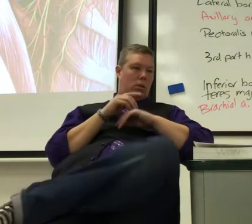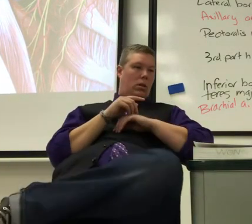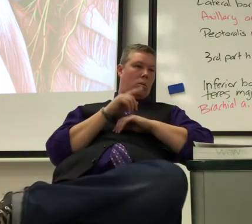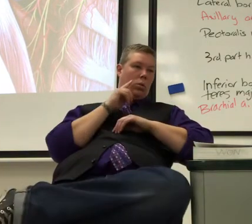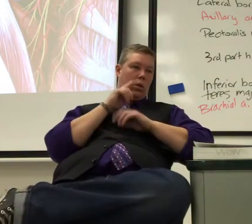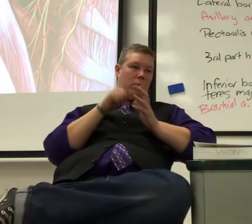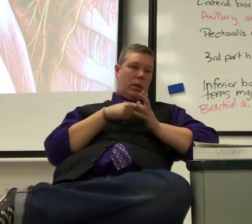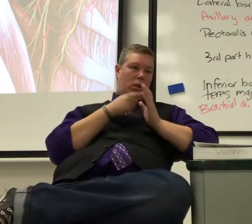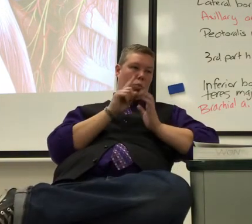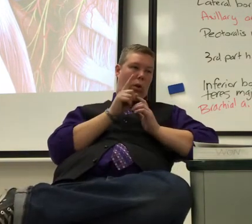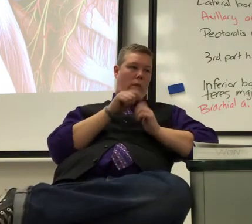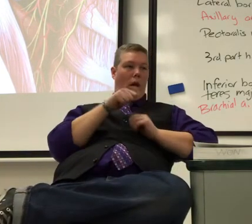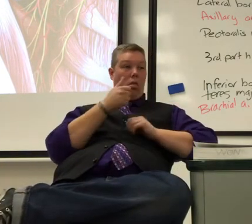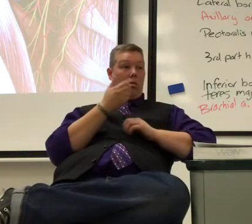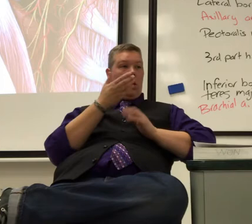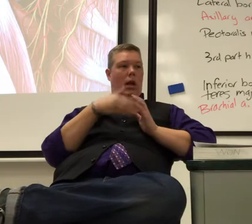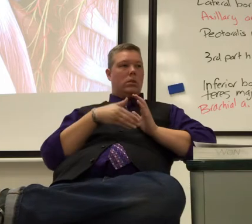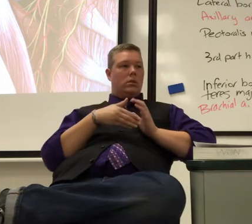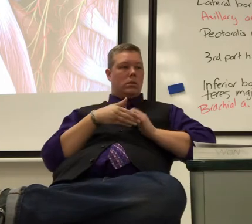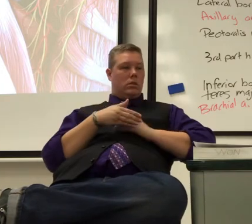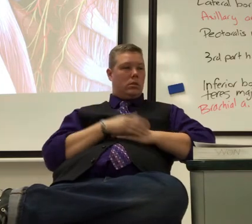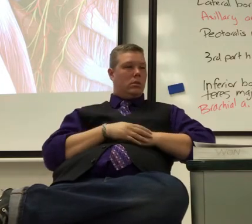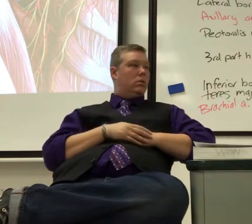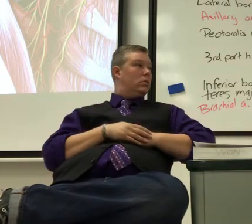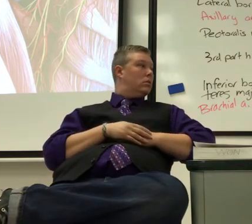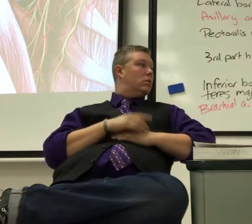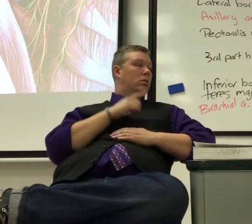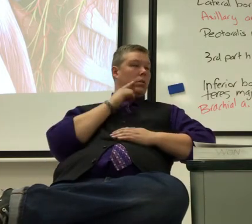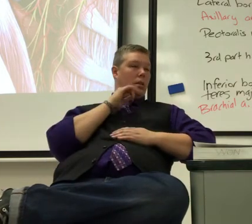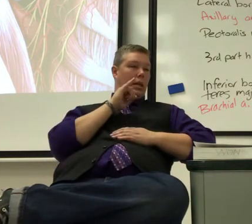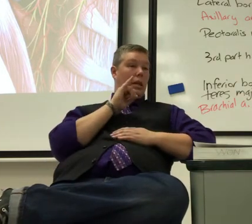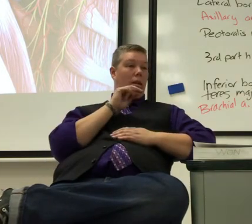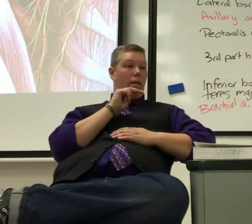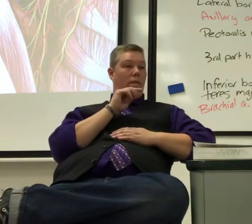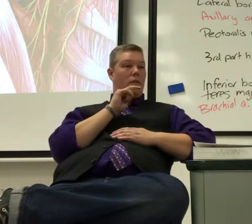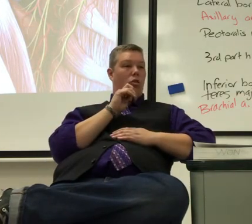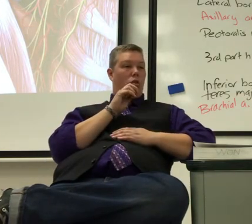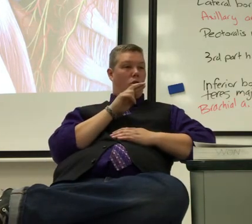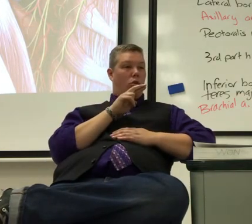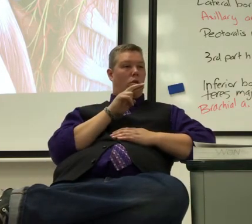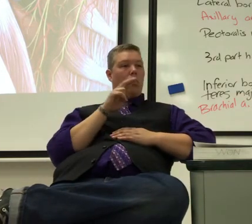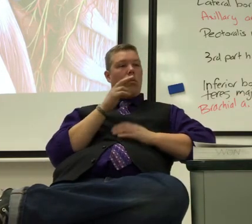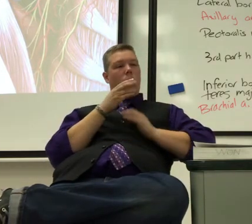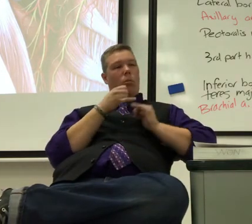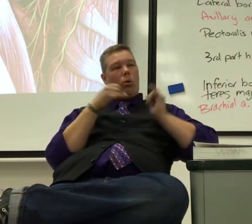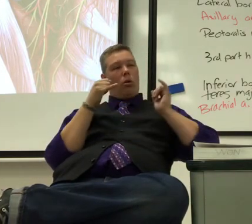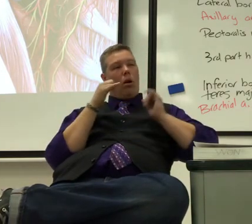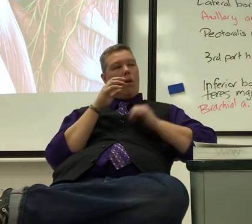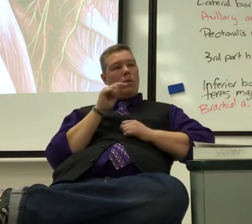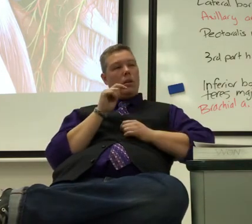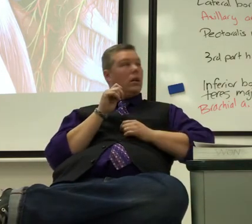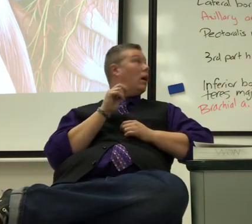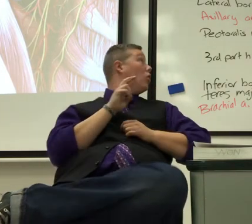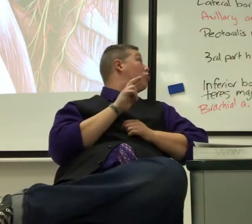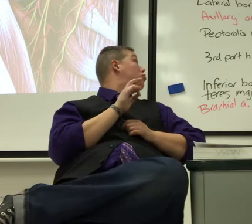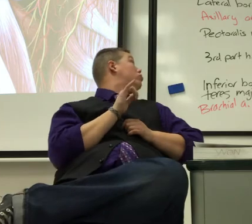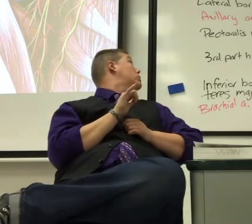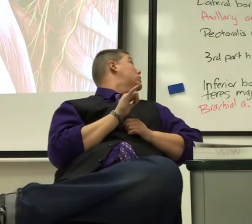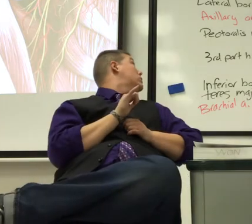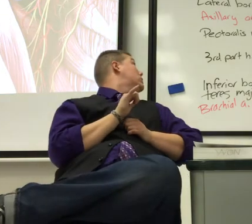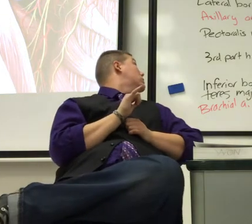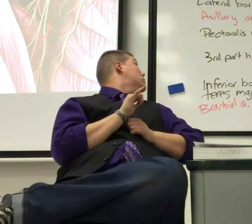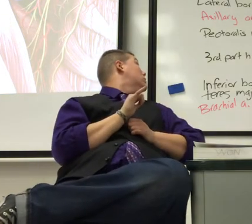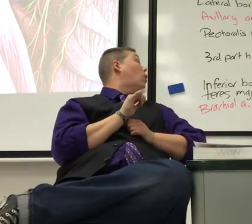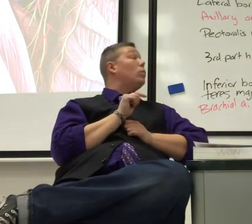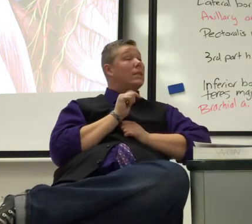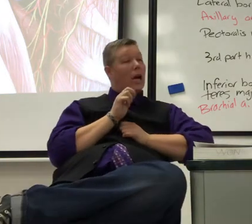border of the first rib. And where does it end? The inferior border of the teres major. Okay, so I just kind of point to those approximate